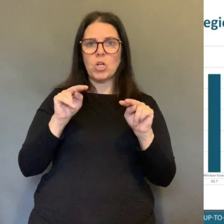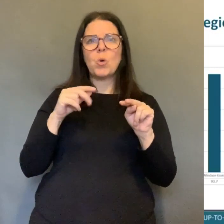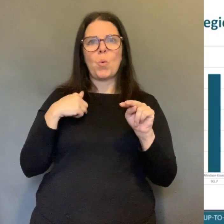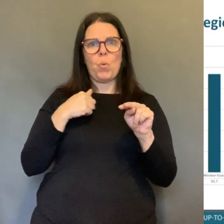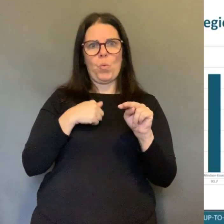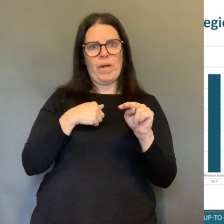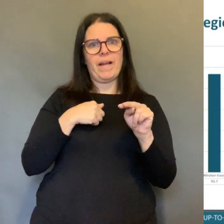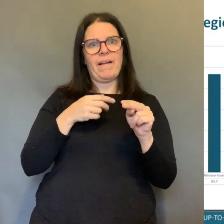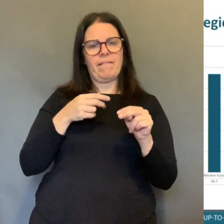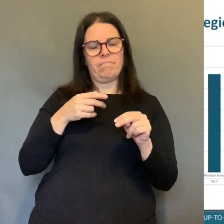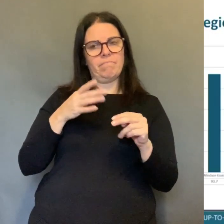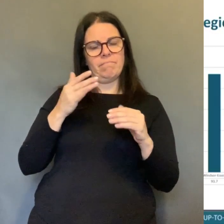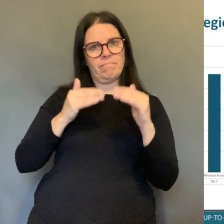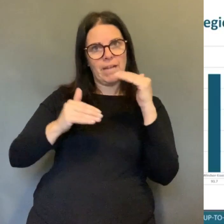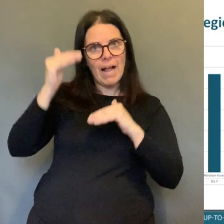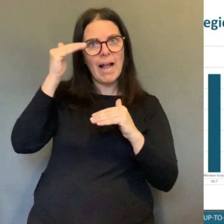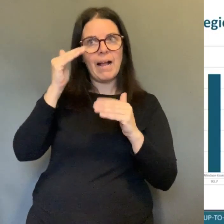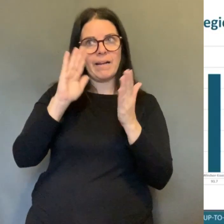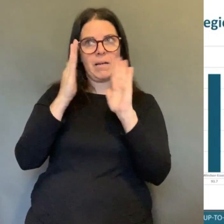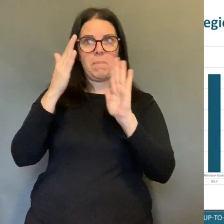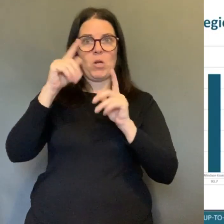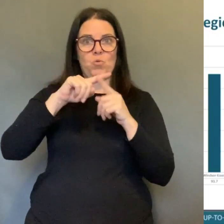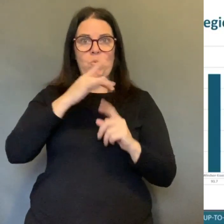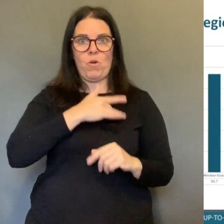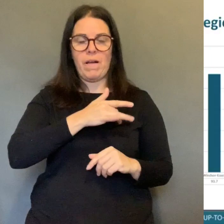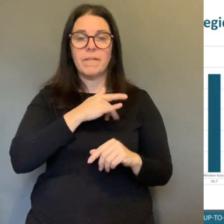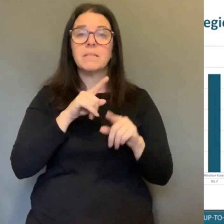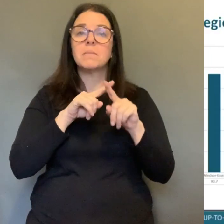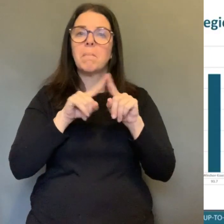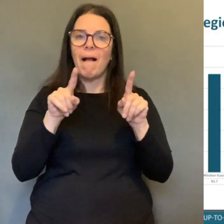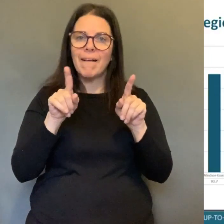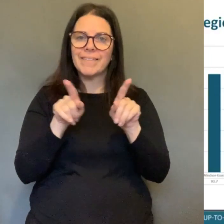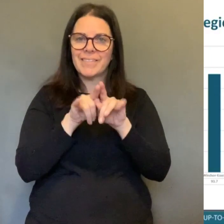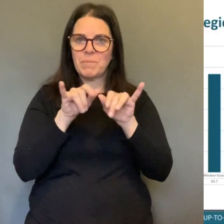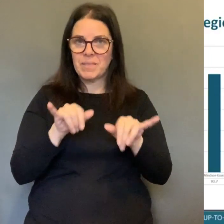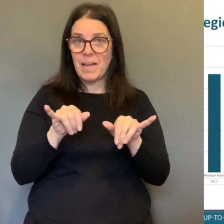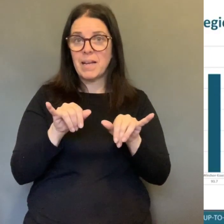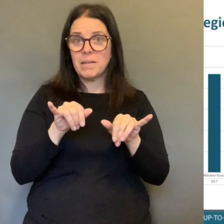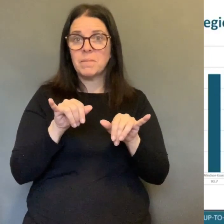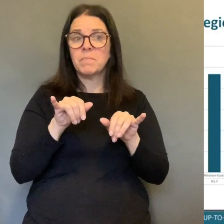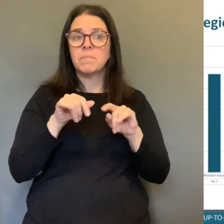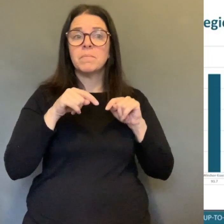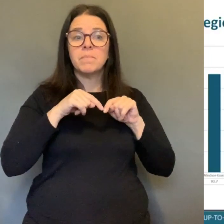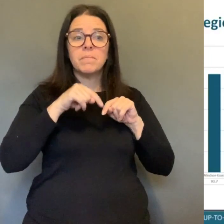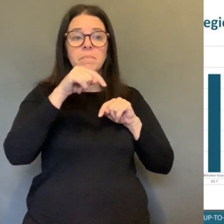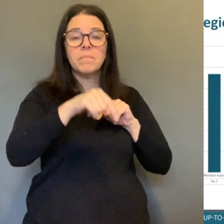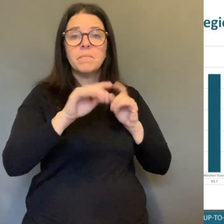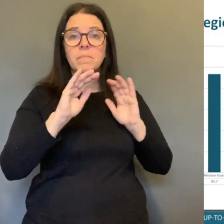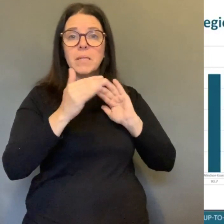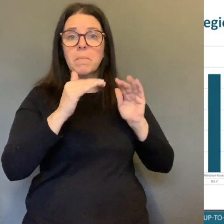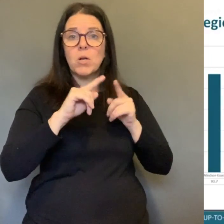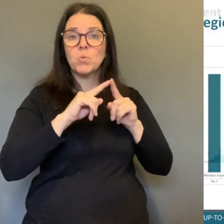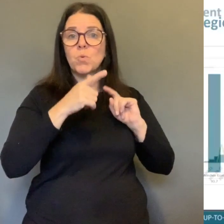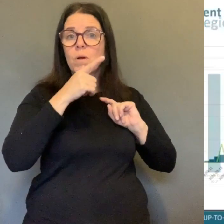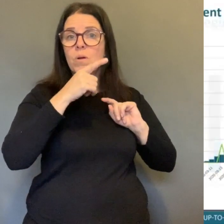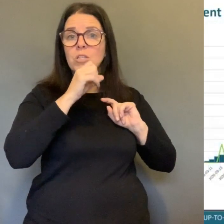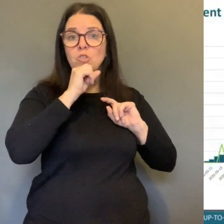some age factor that is playing in when we are looking at these regional and provincial rates.